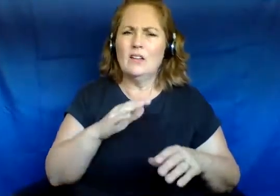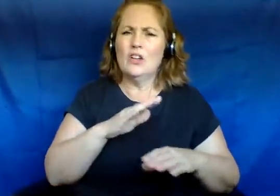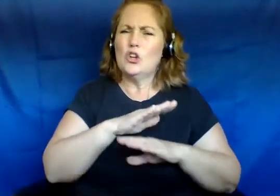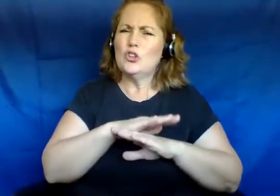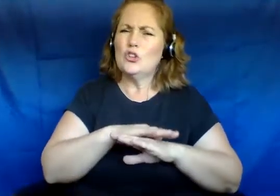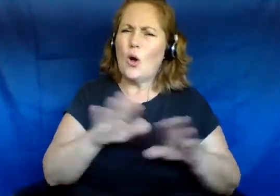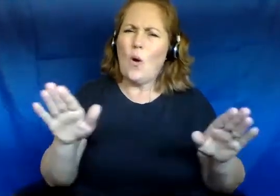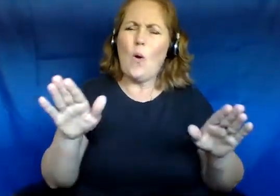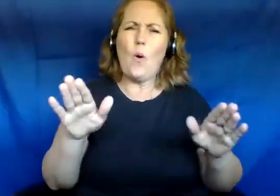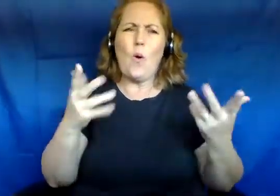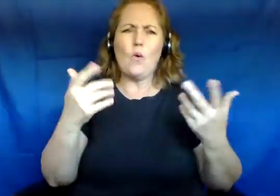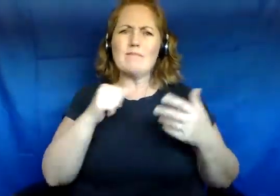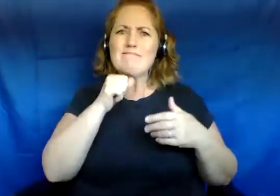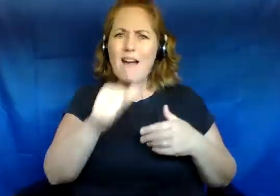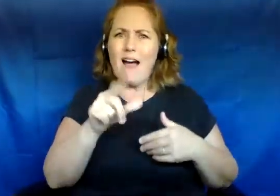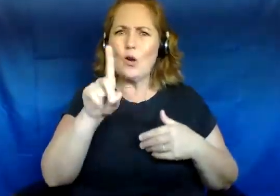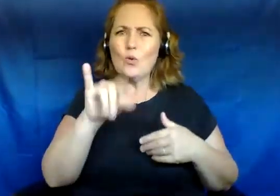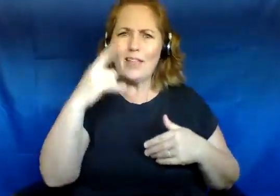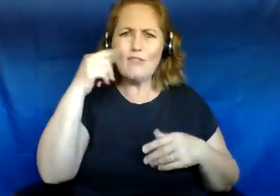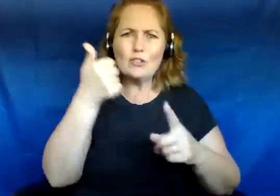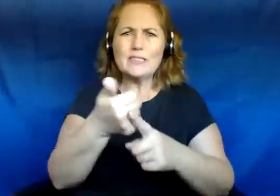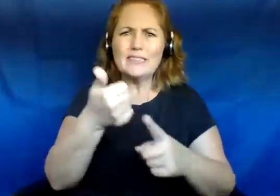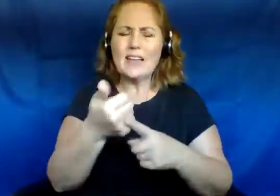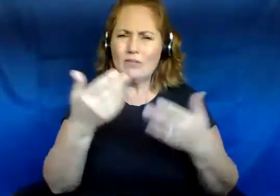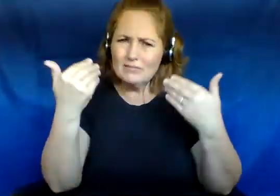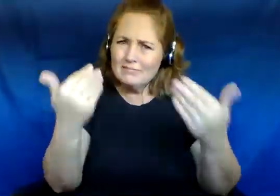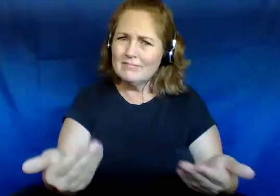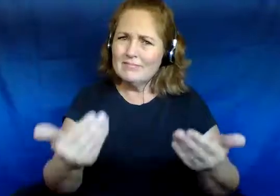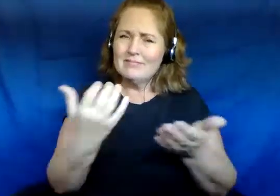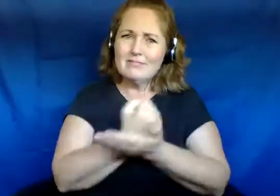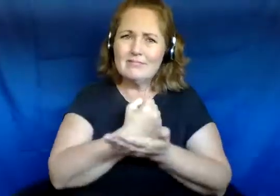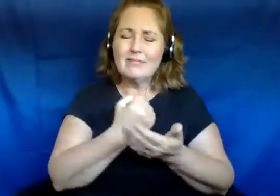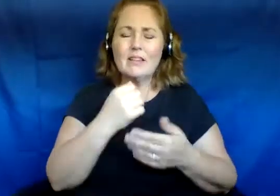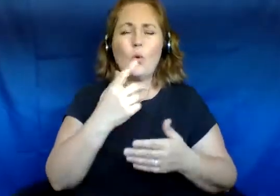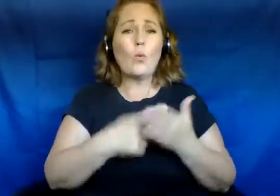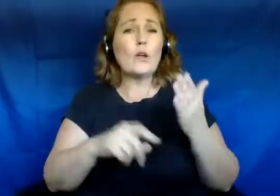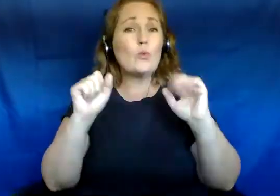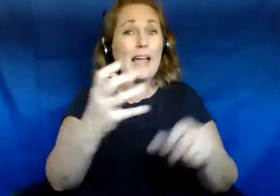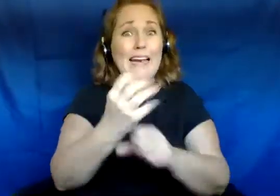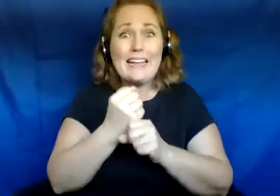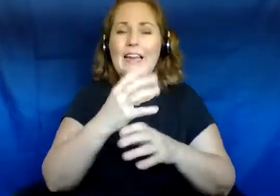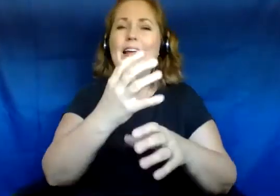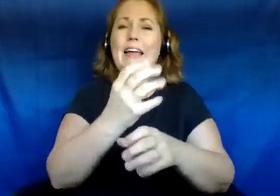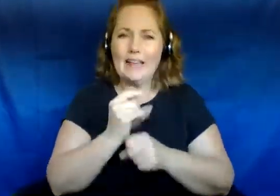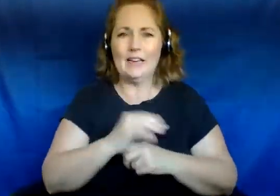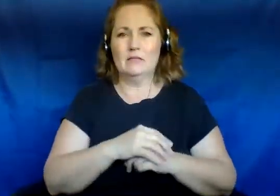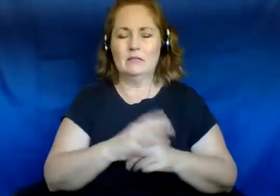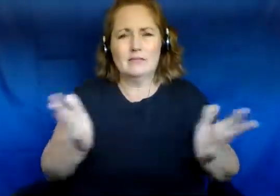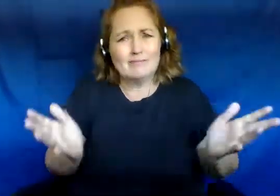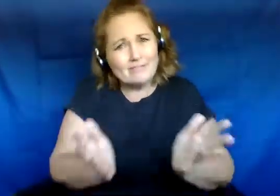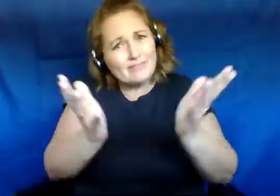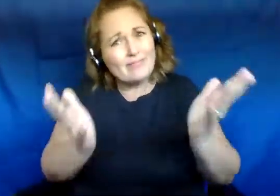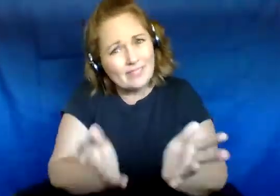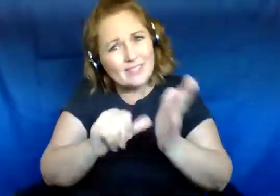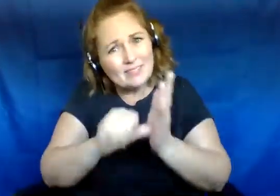shortchange yourself. Get all the help you can get. I can't encourage you enough that there is help out there. There